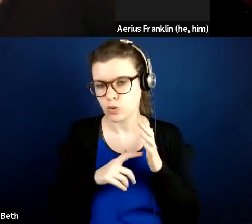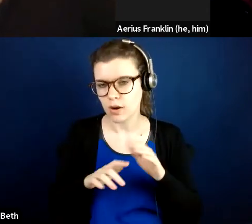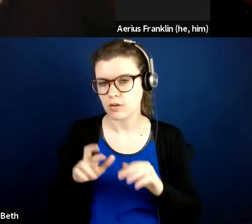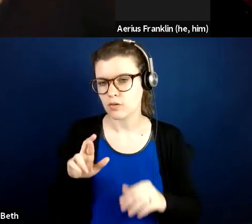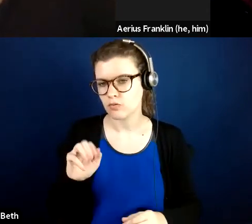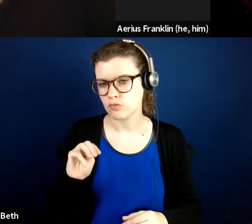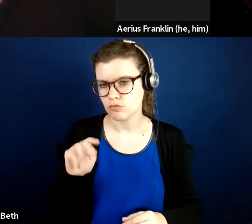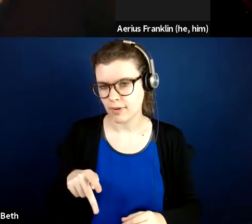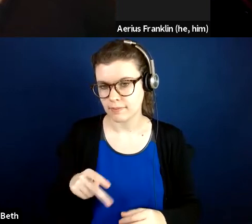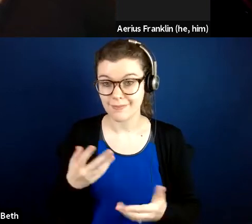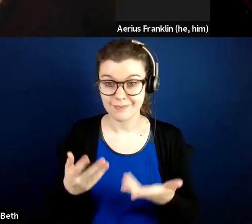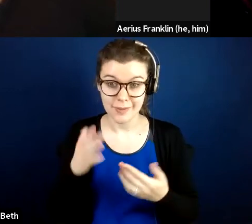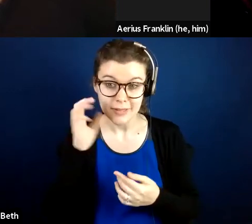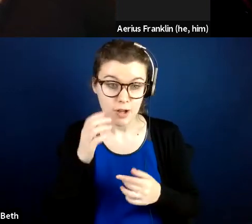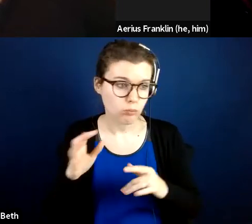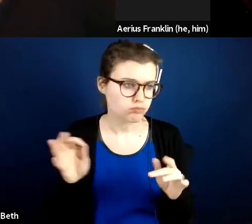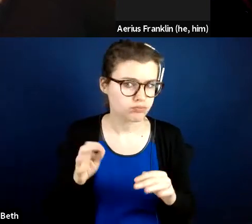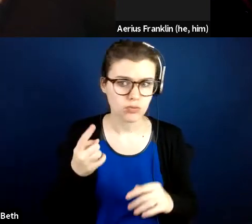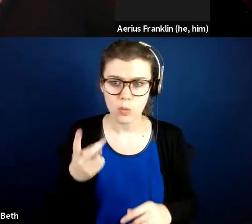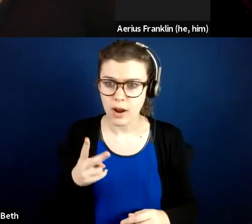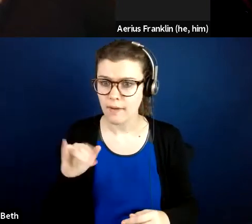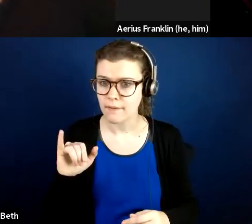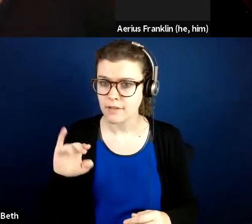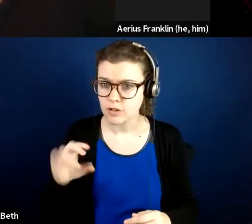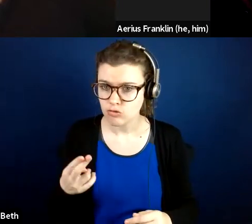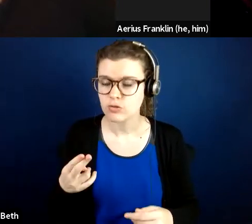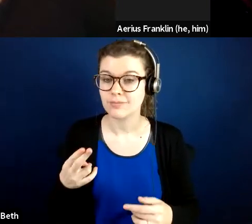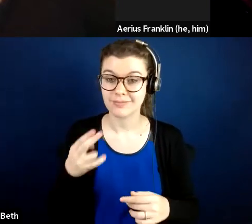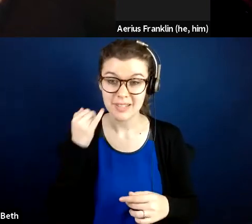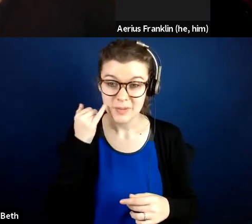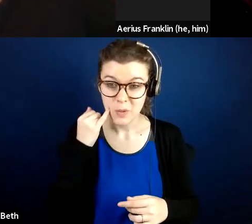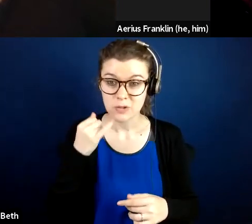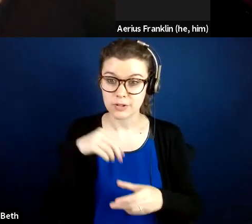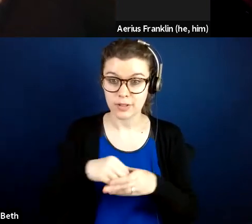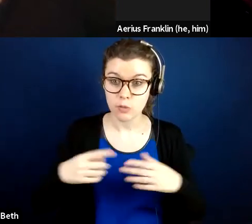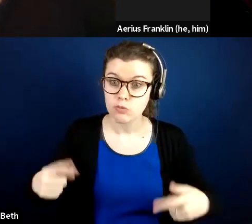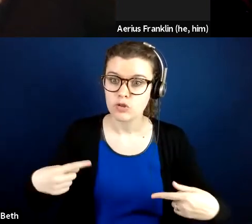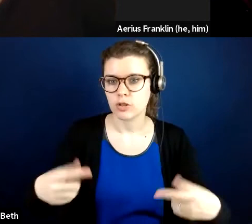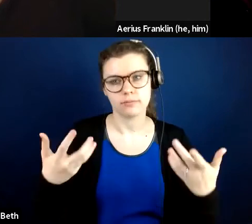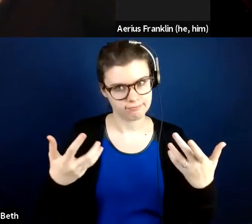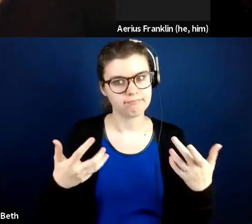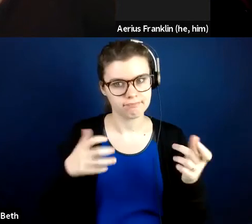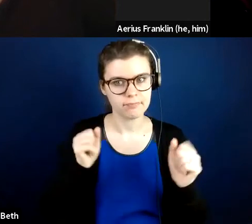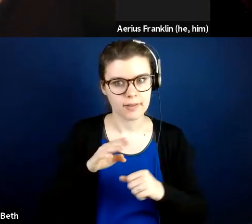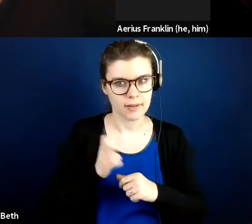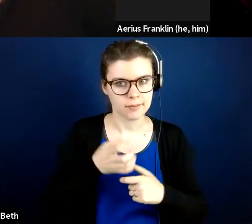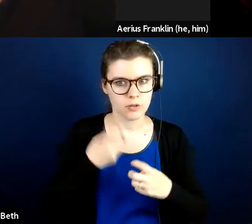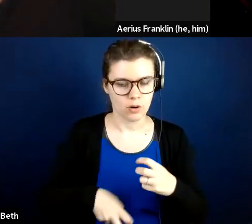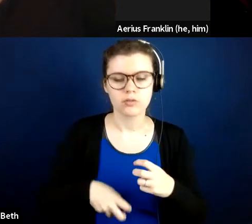It doesn't seem like much, ½ an inch, but if you're in a mobility device, it is. So the answer is, what is ½ an inch?